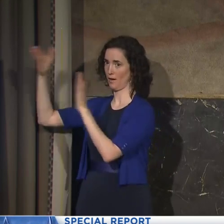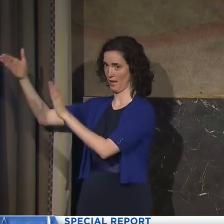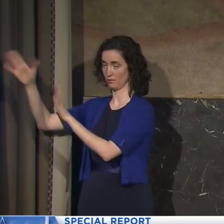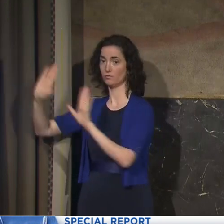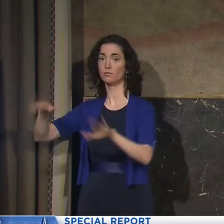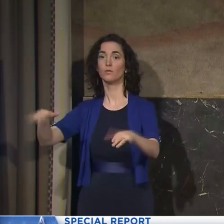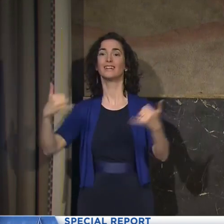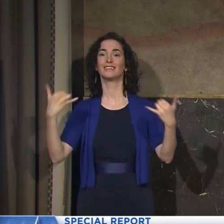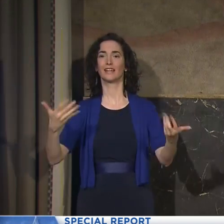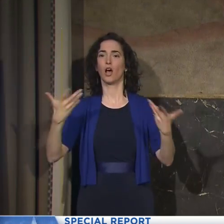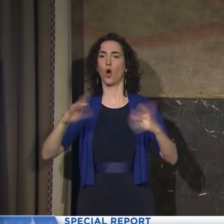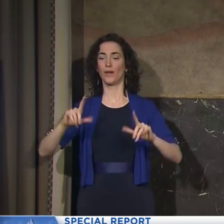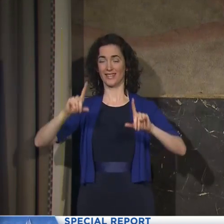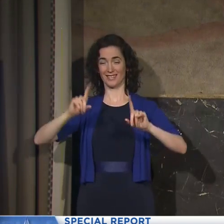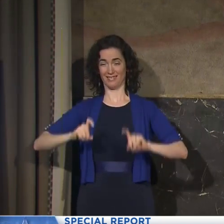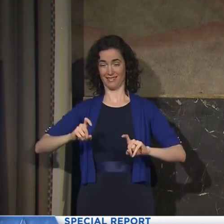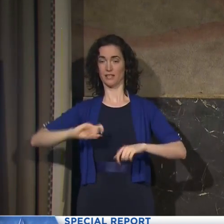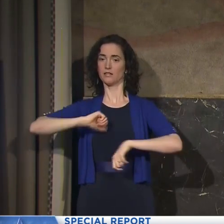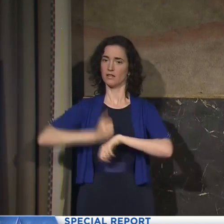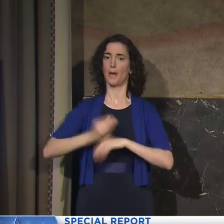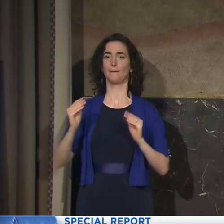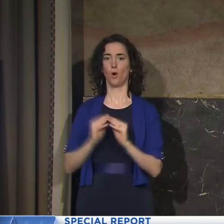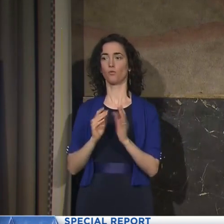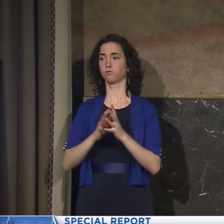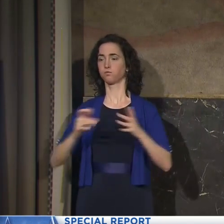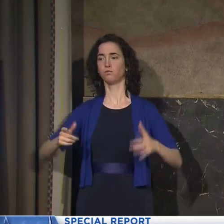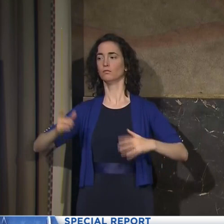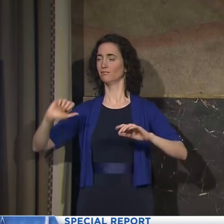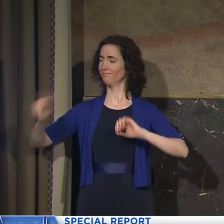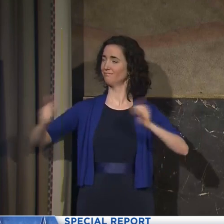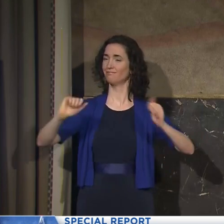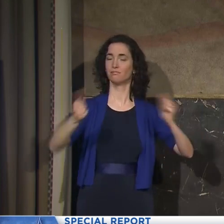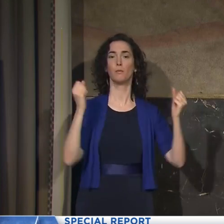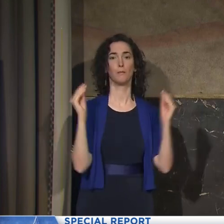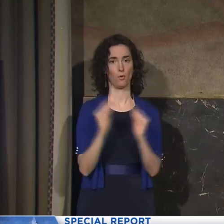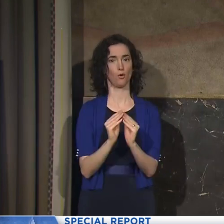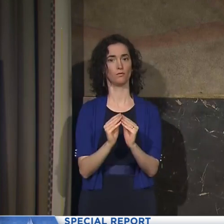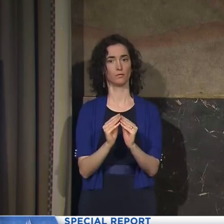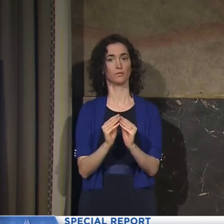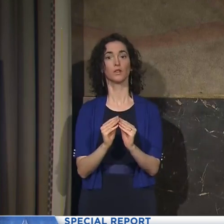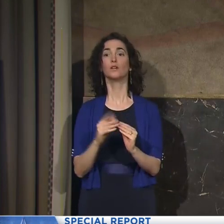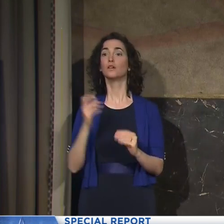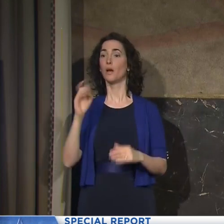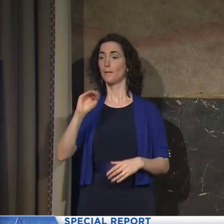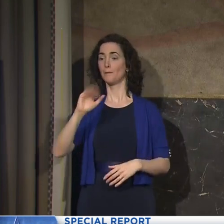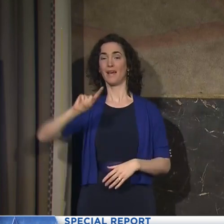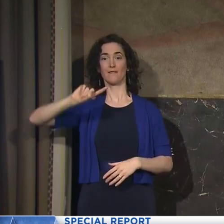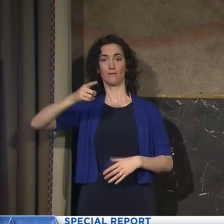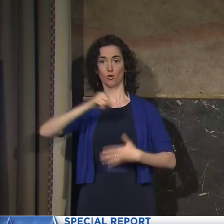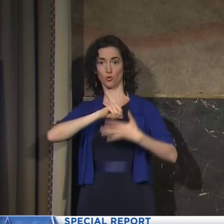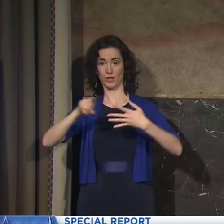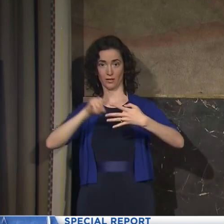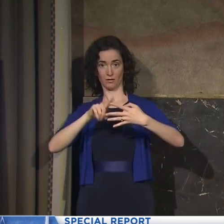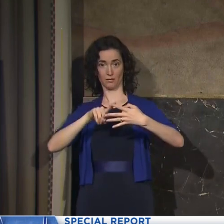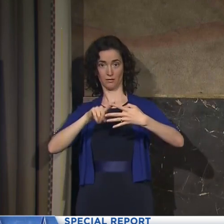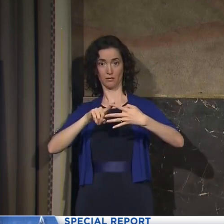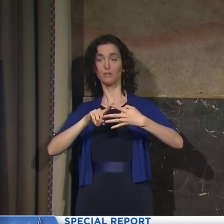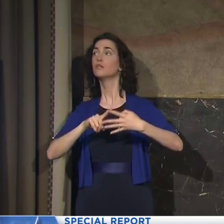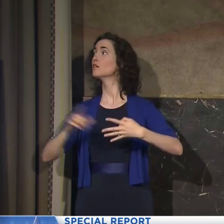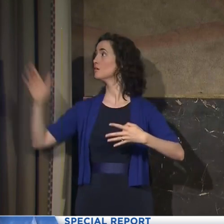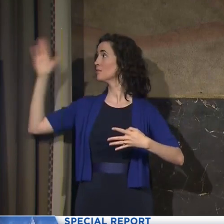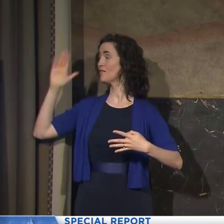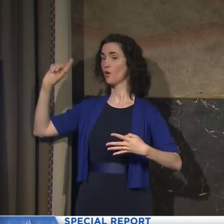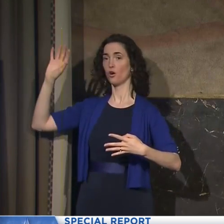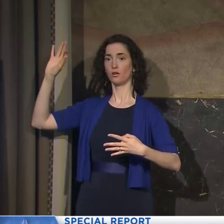in state, and in fact in the first week of May, the federal government fully met their commitment to